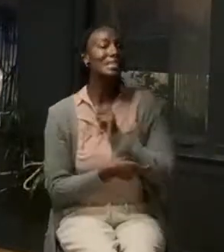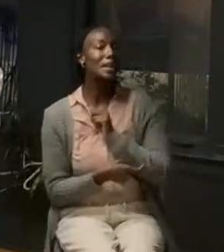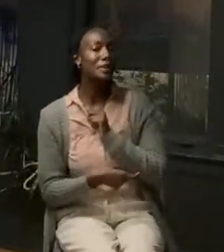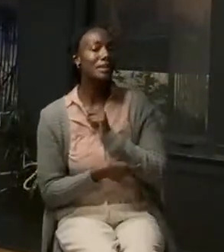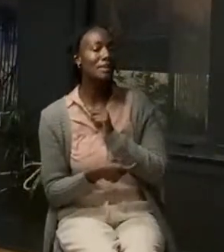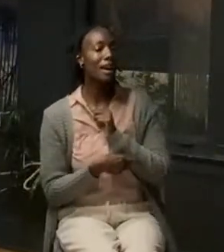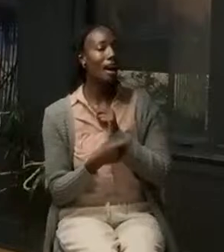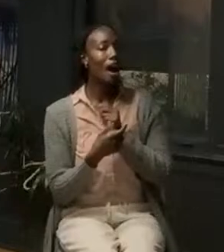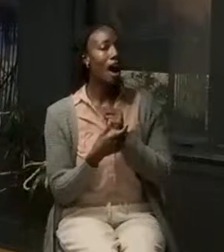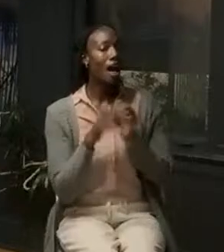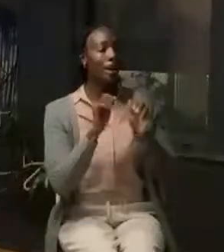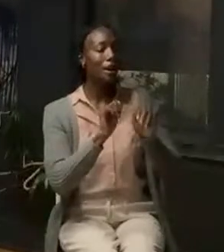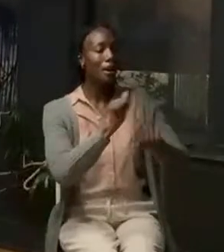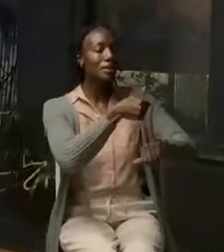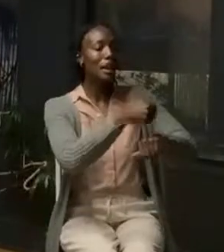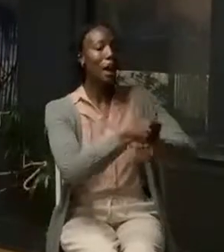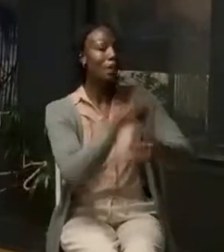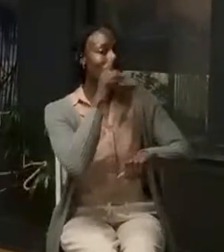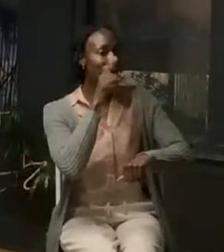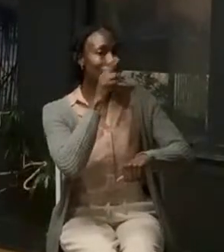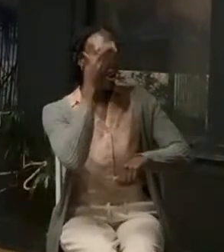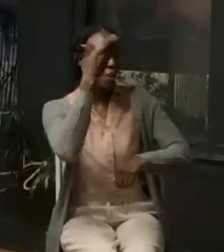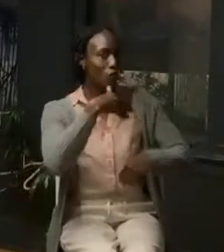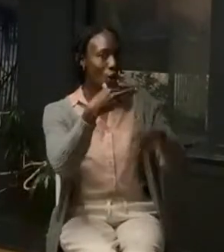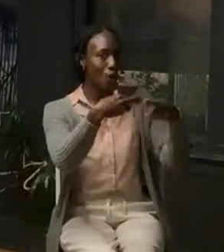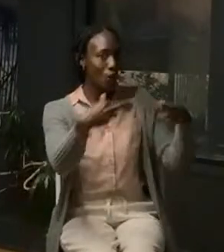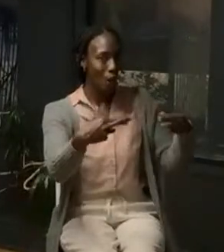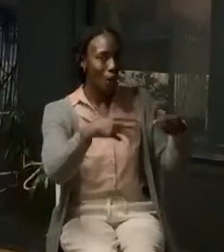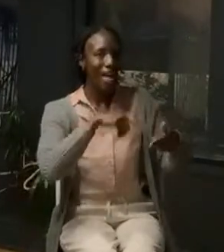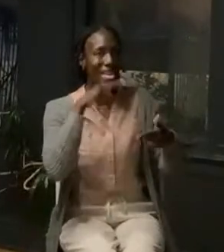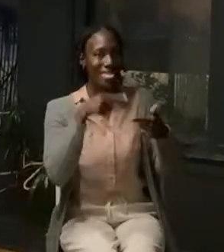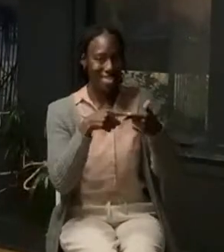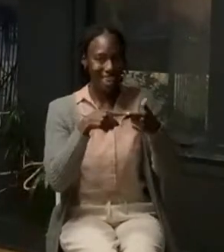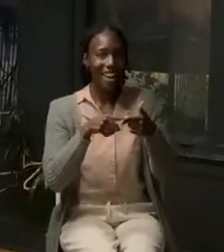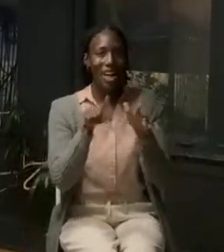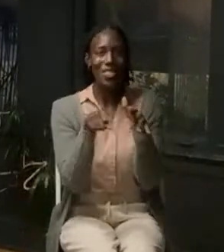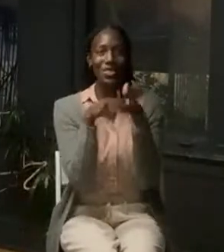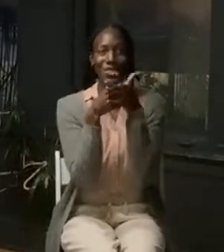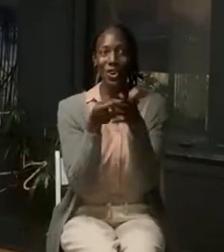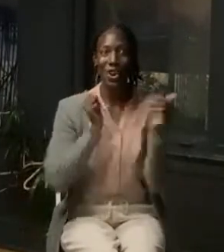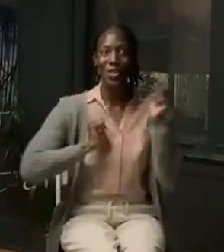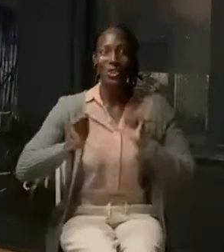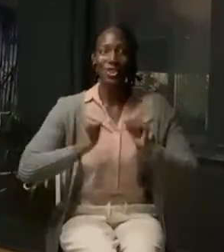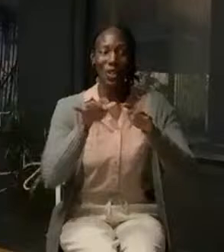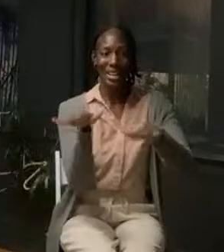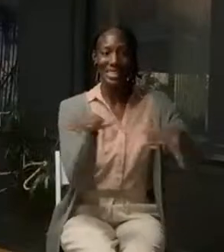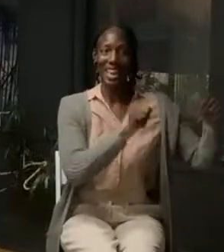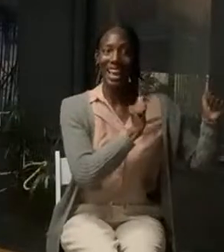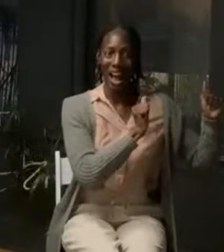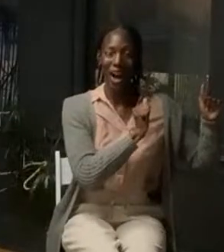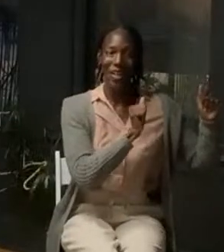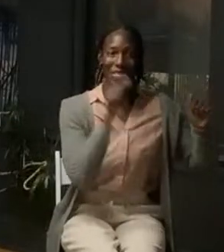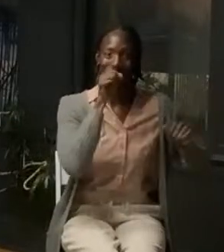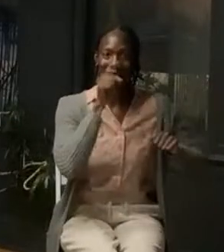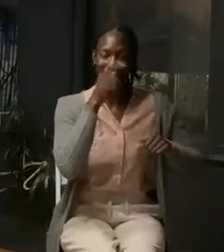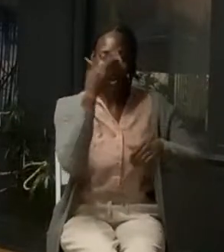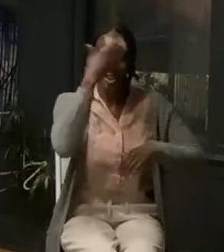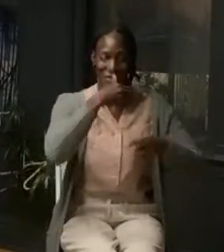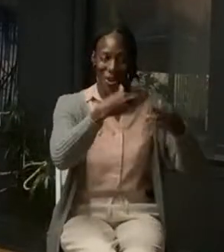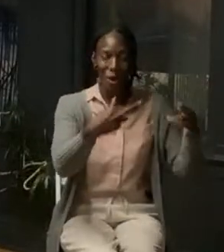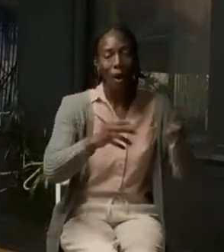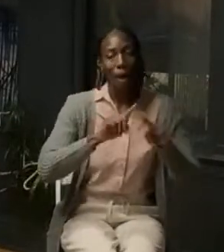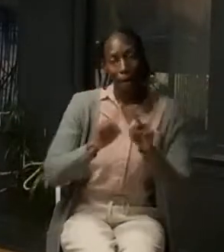out. And then people on our team here are like, that's mean. Don't do it. And I